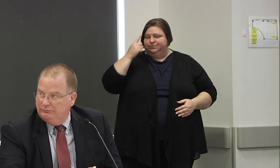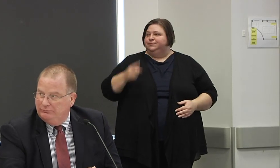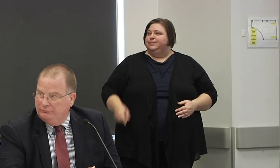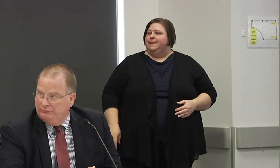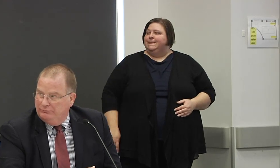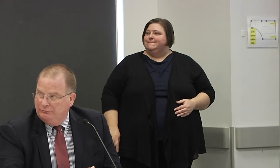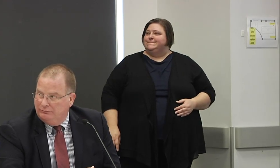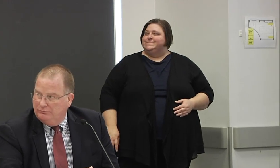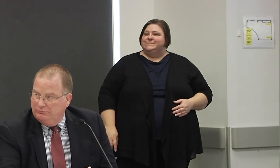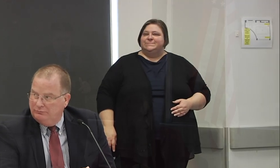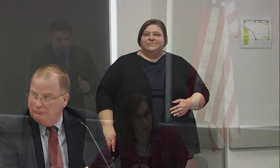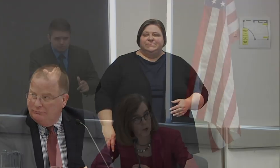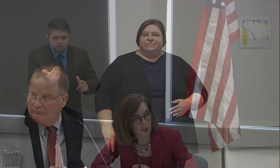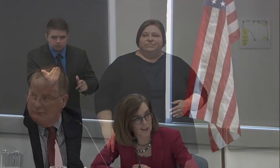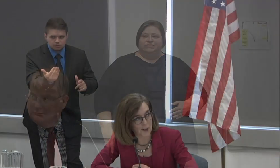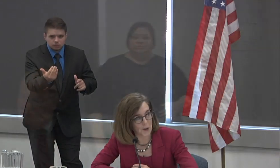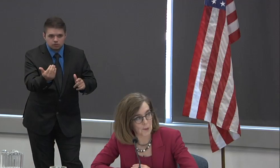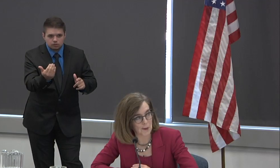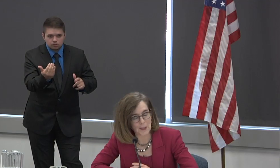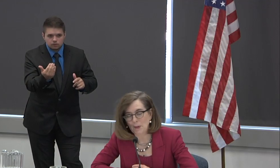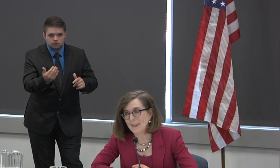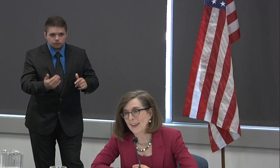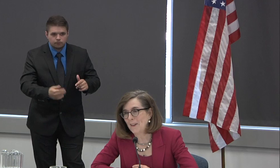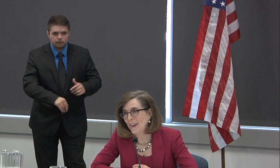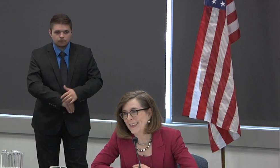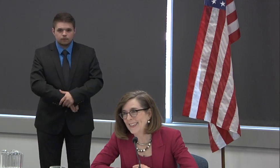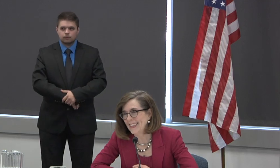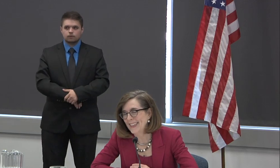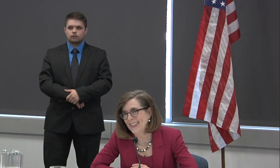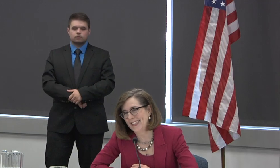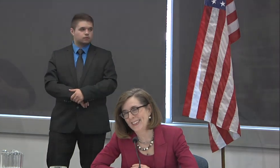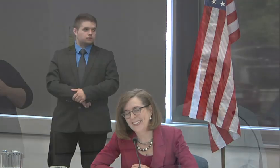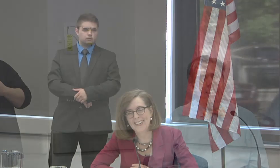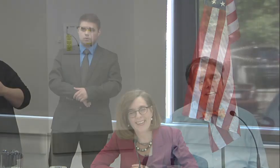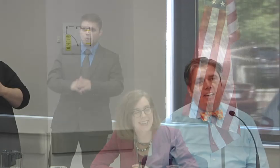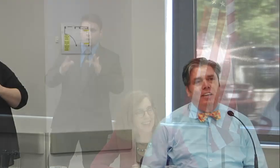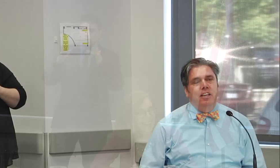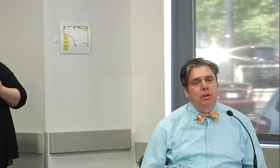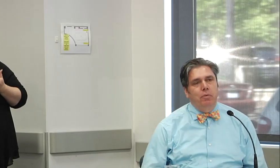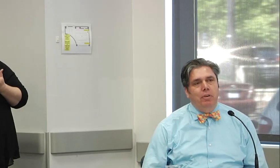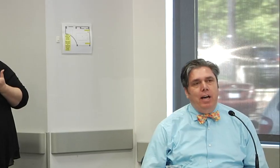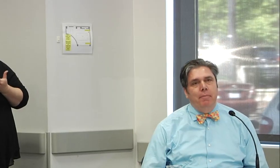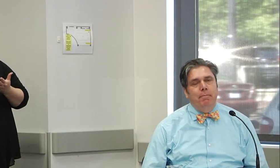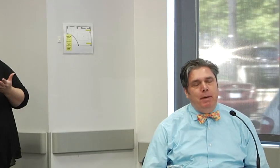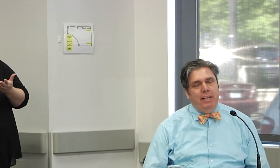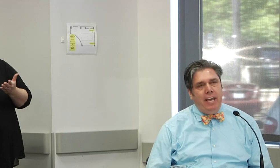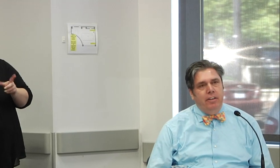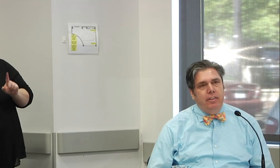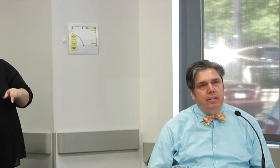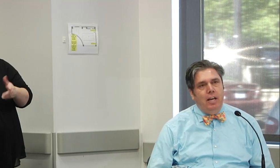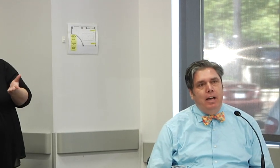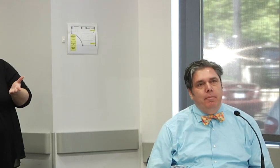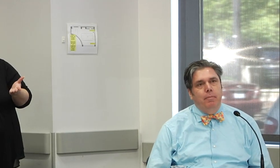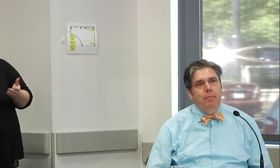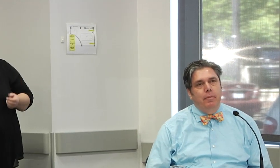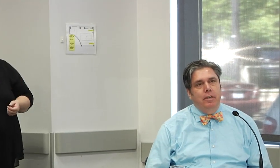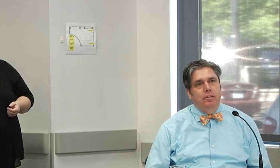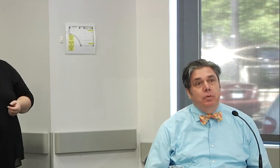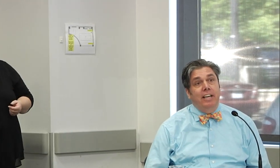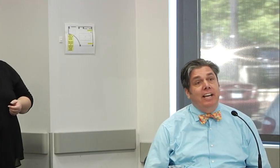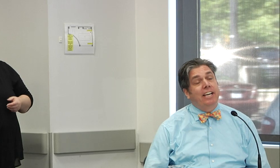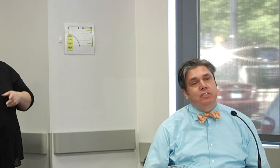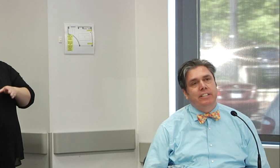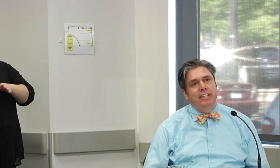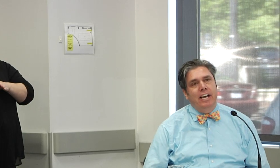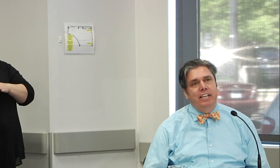voluntary? Dr. Seidlinger, do you want to respond to that one? I think, in public health, doing